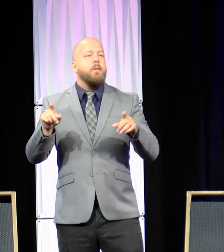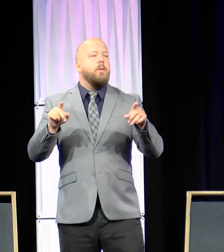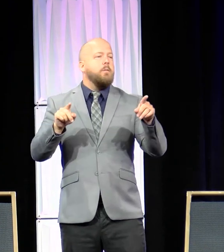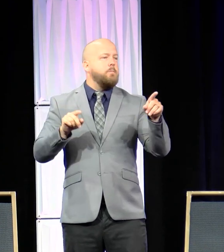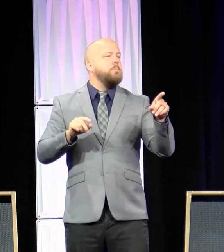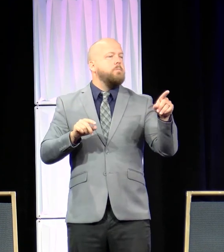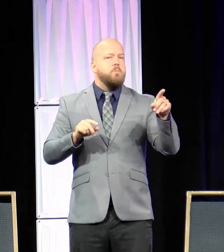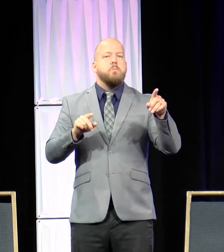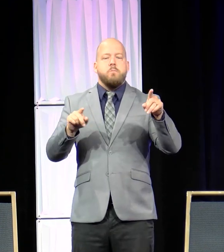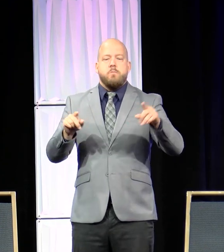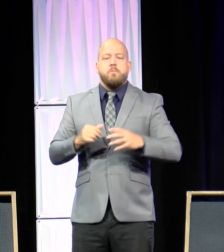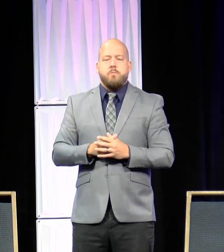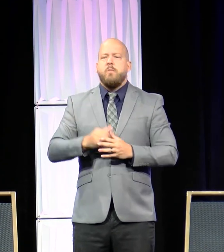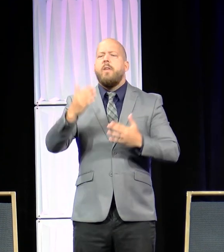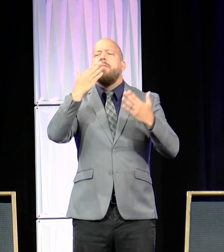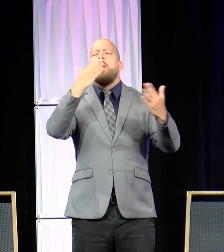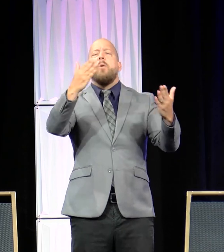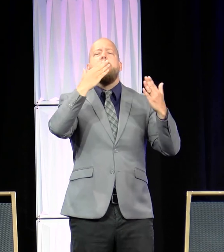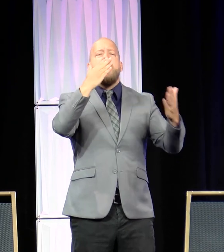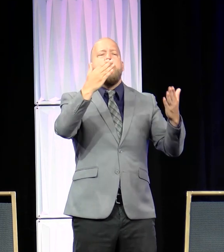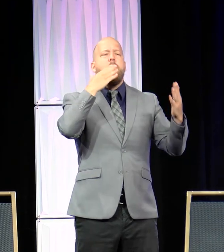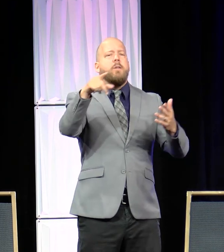Thank you all.